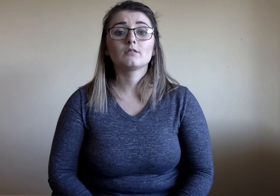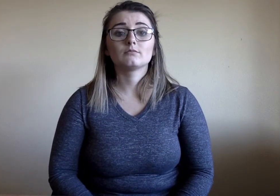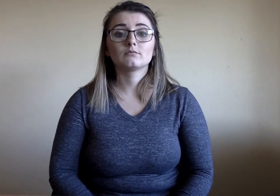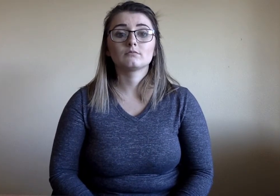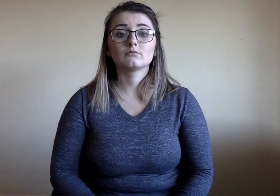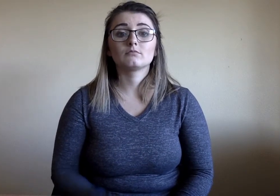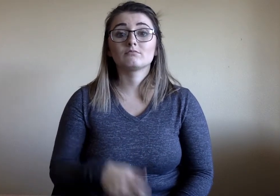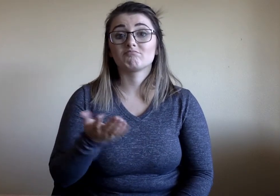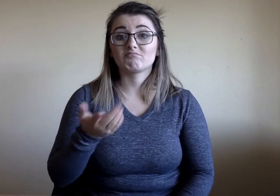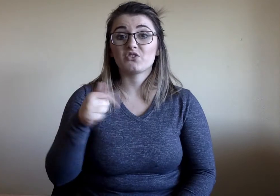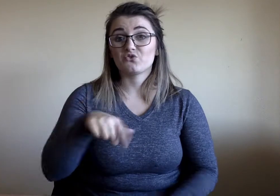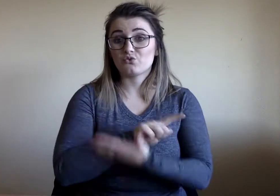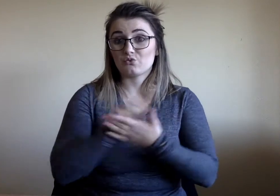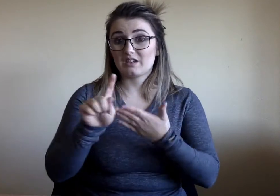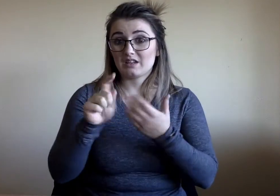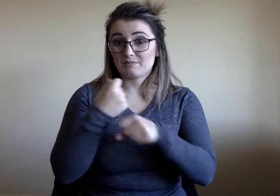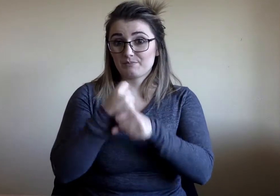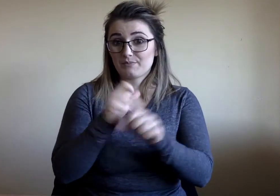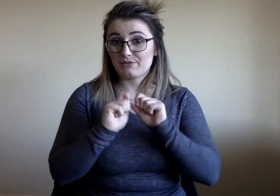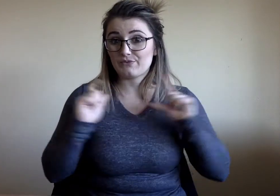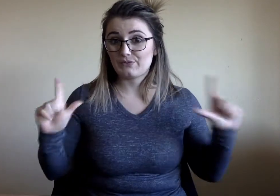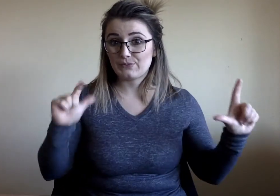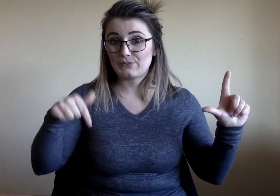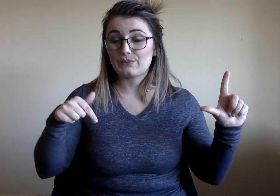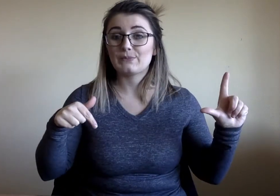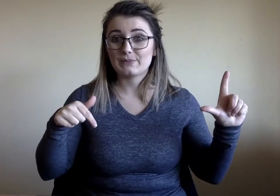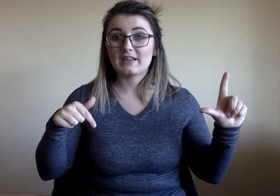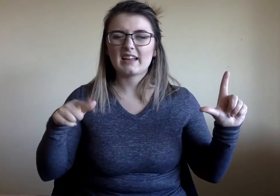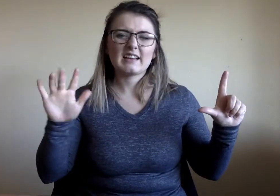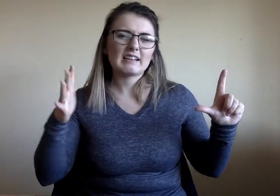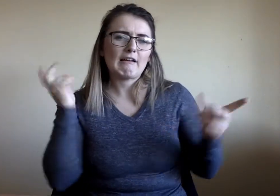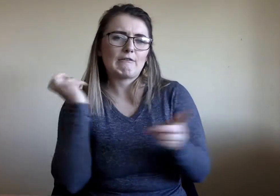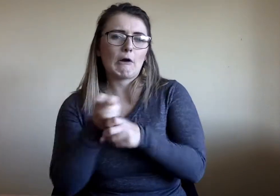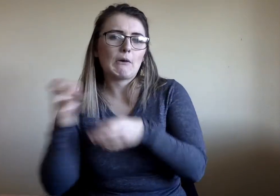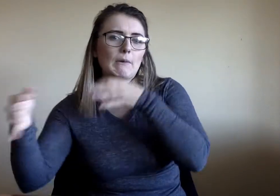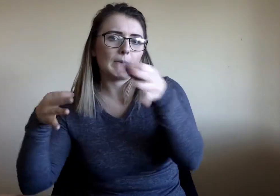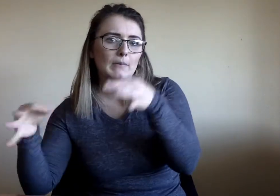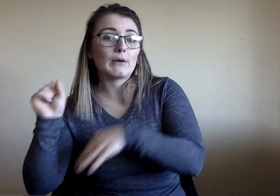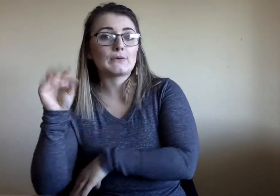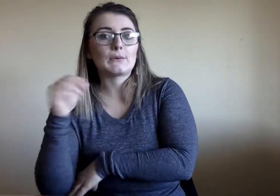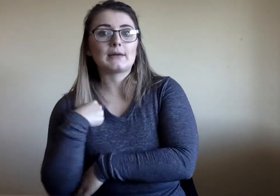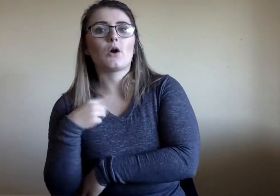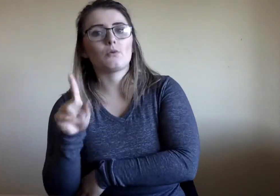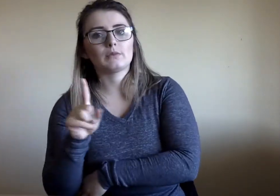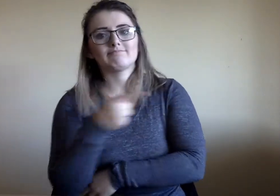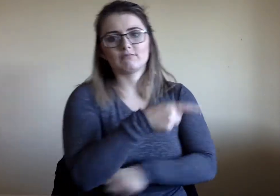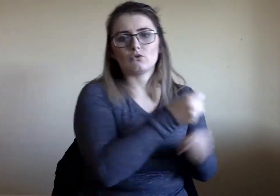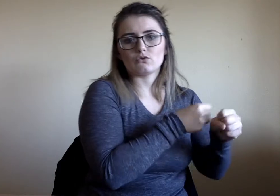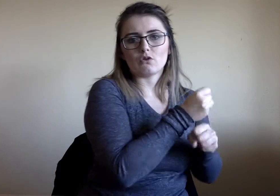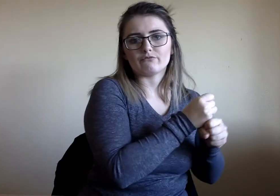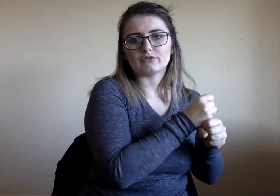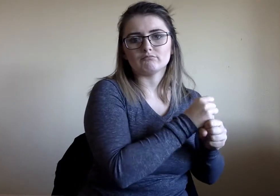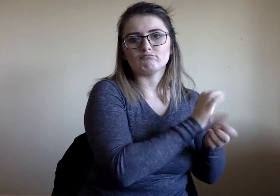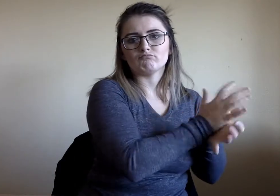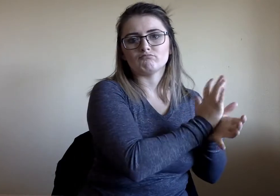I actually made a video this week that's kind of hard to explain. So let me just grind this coffee. So first,